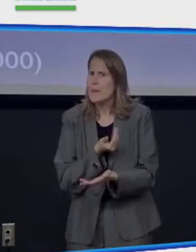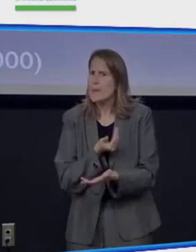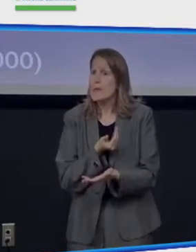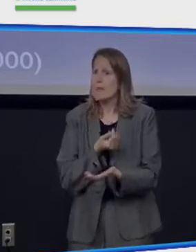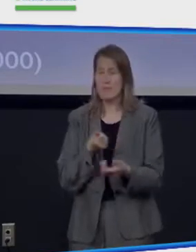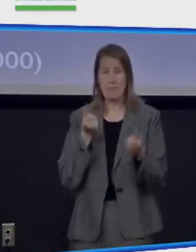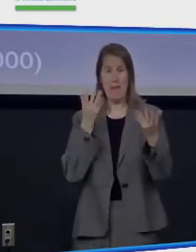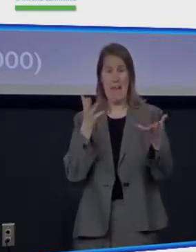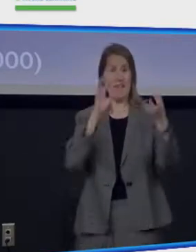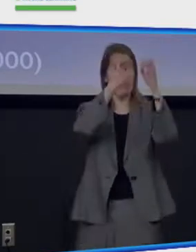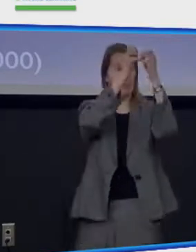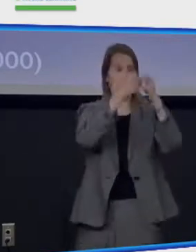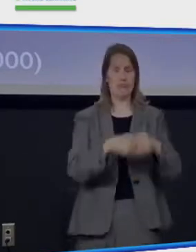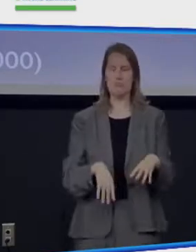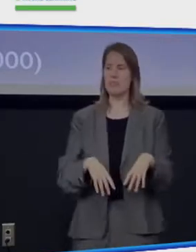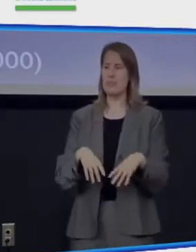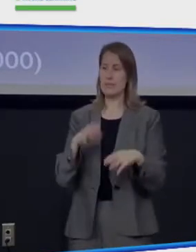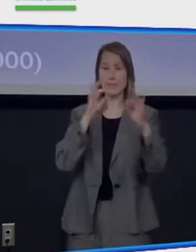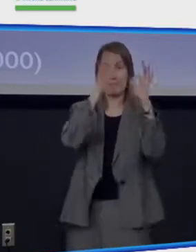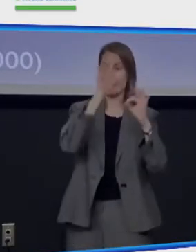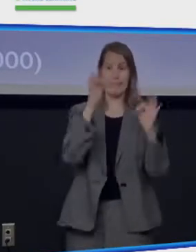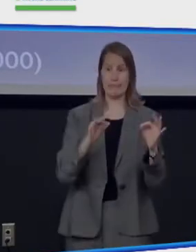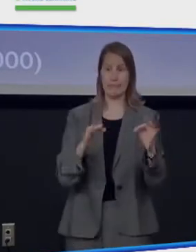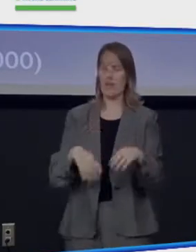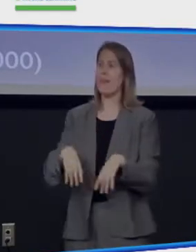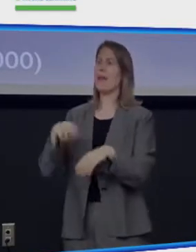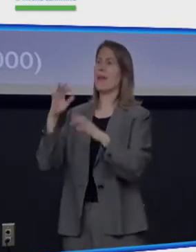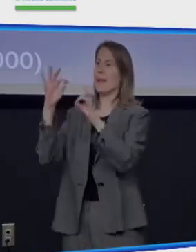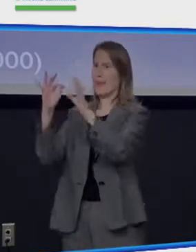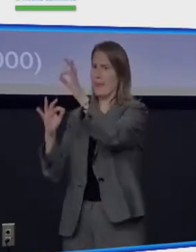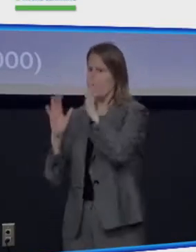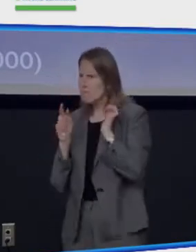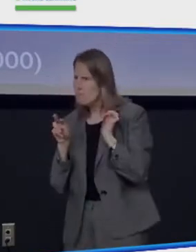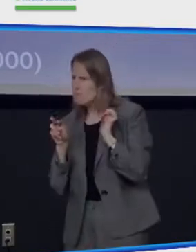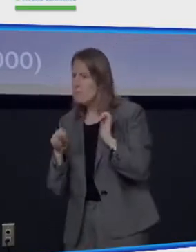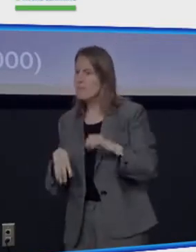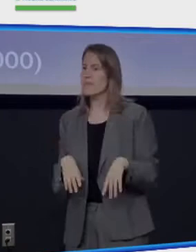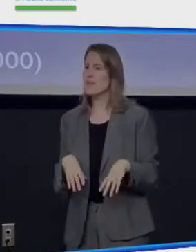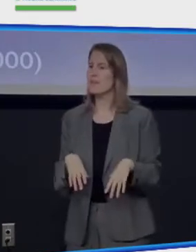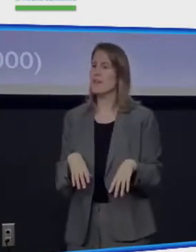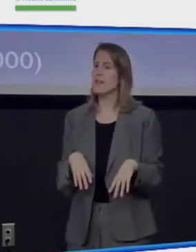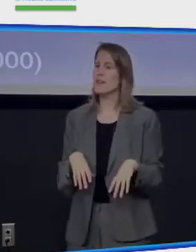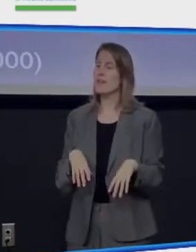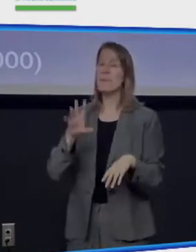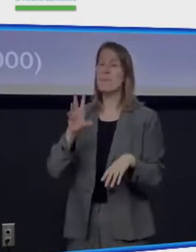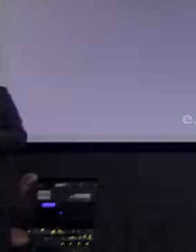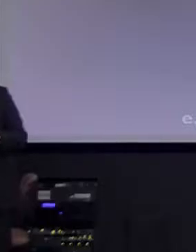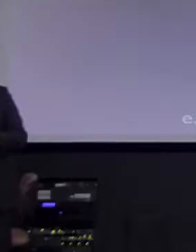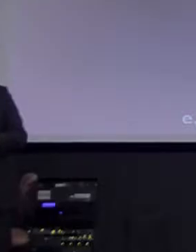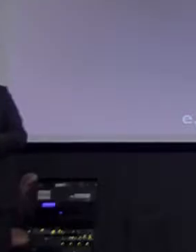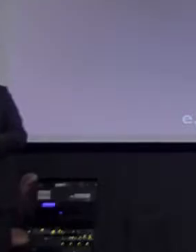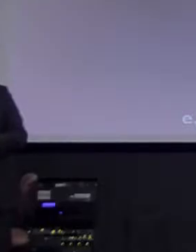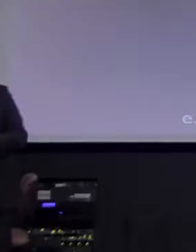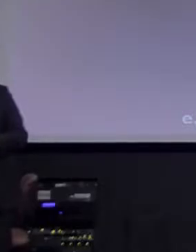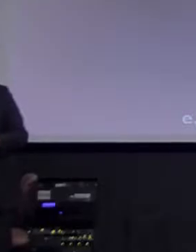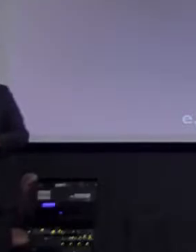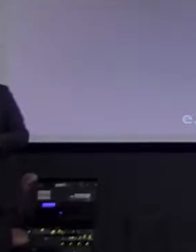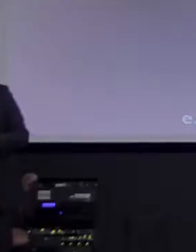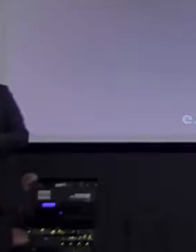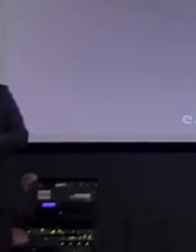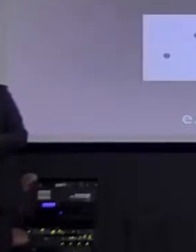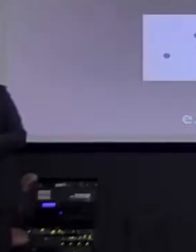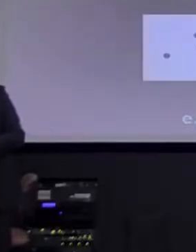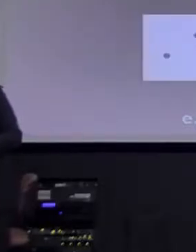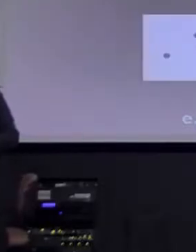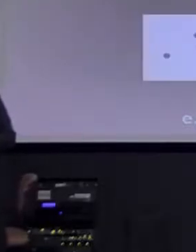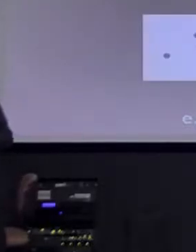non-symbolic numerosities, these arrays of dots. However, they can't discriminate between all kinds of numerosities because in